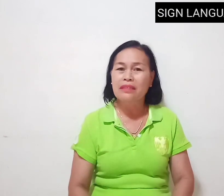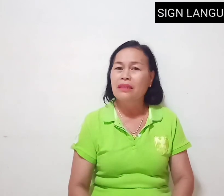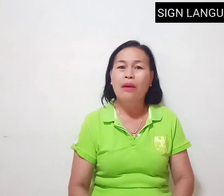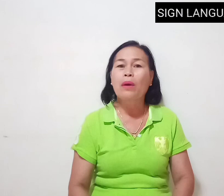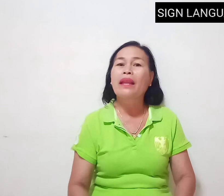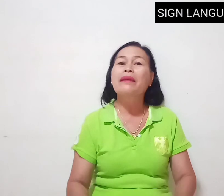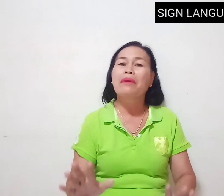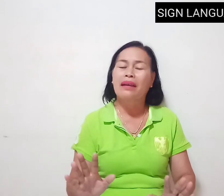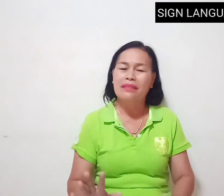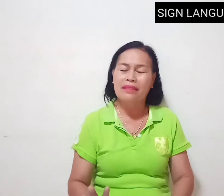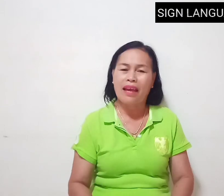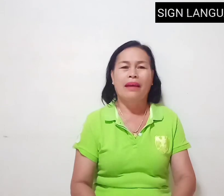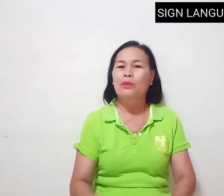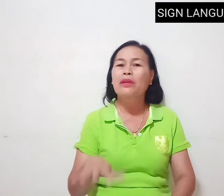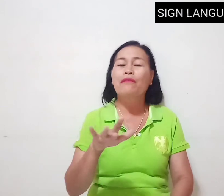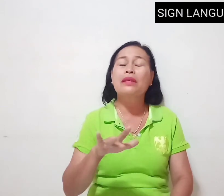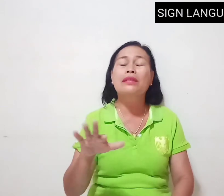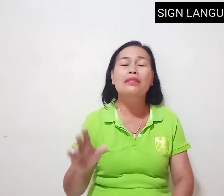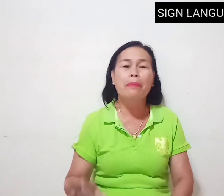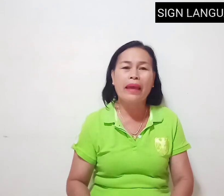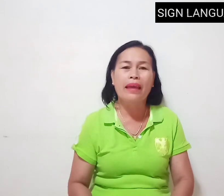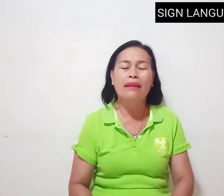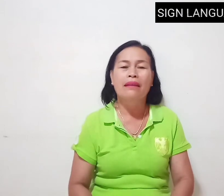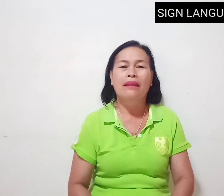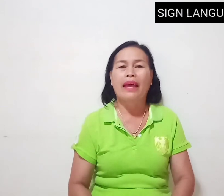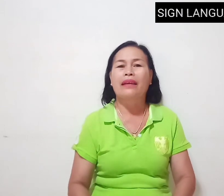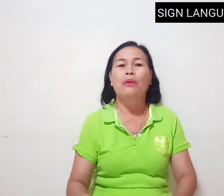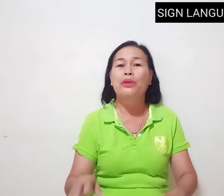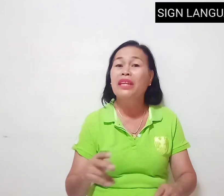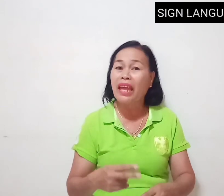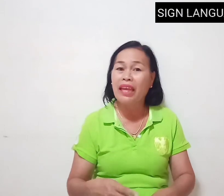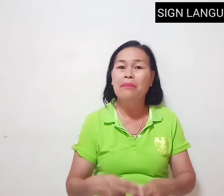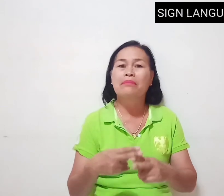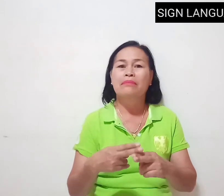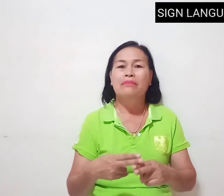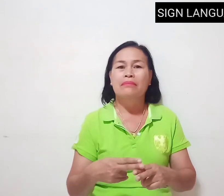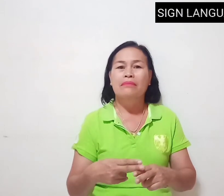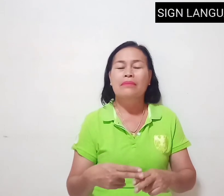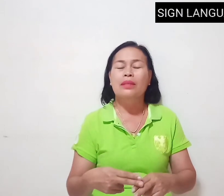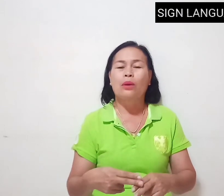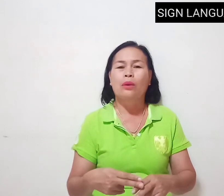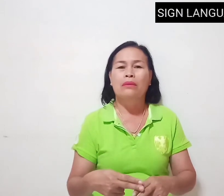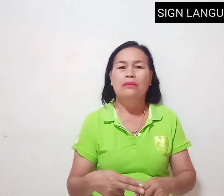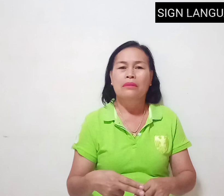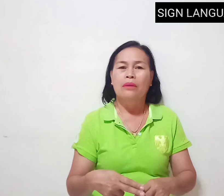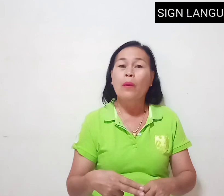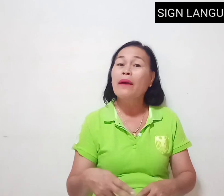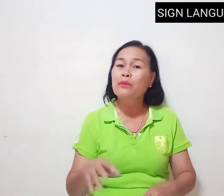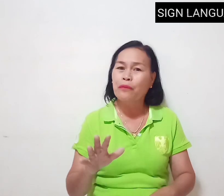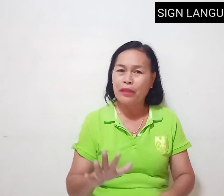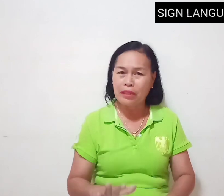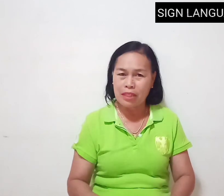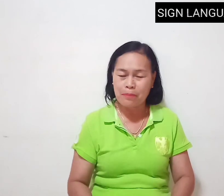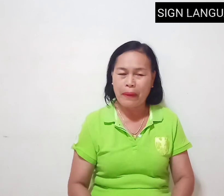nga walay mga sign. 3 finger spell like our name. So, we have to finger